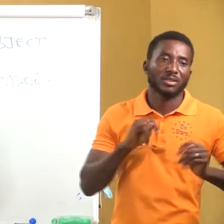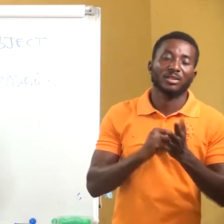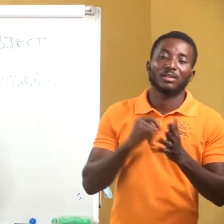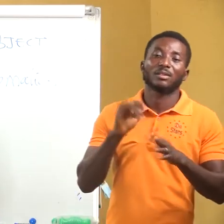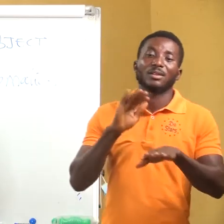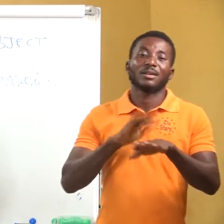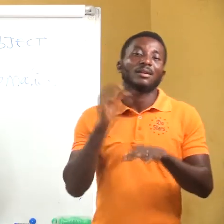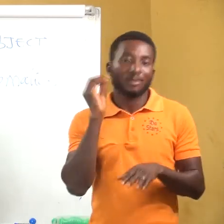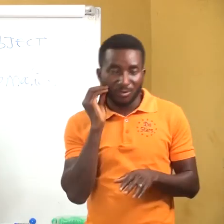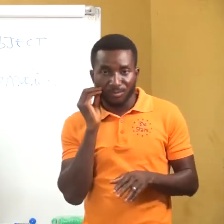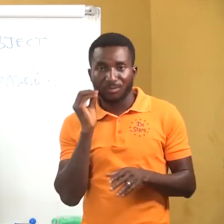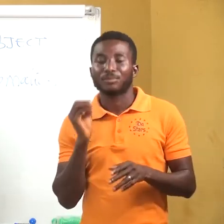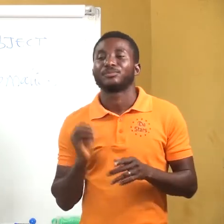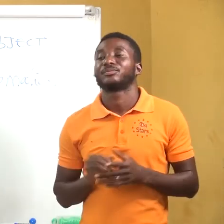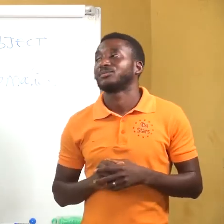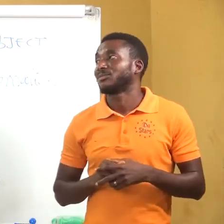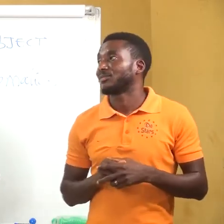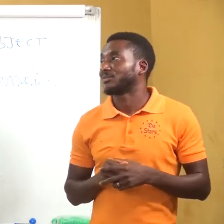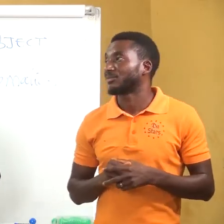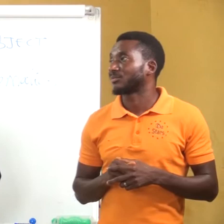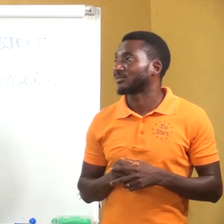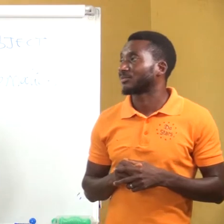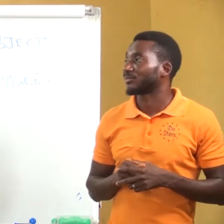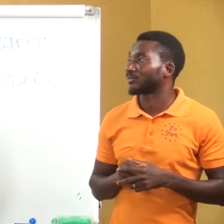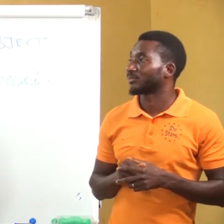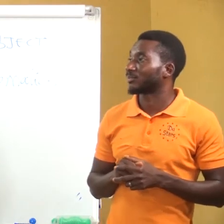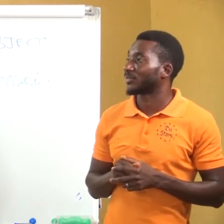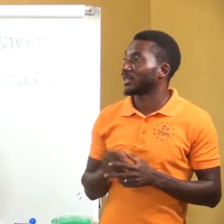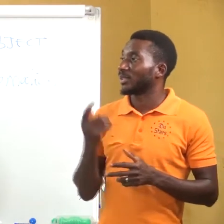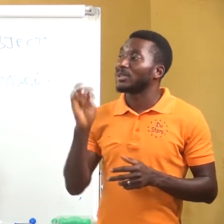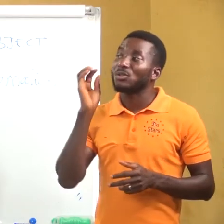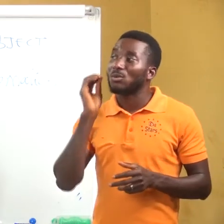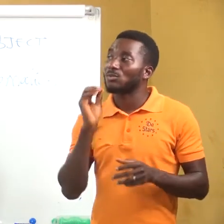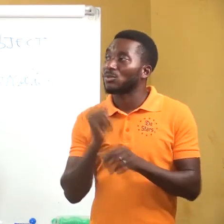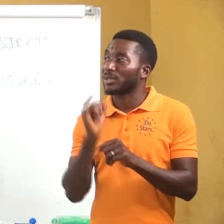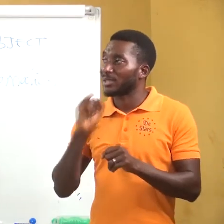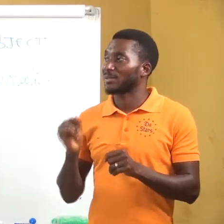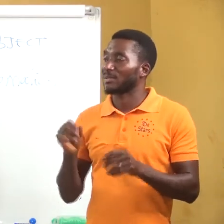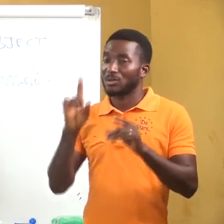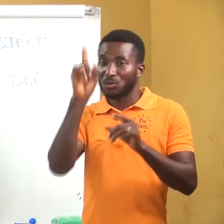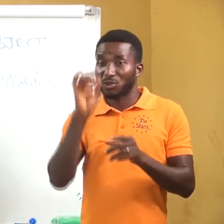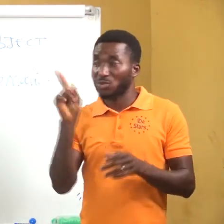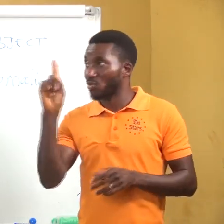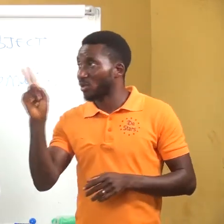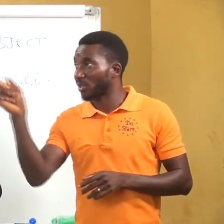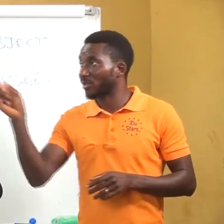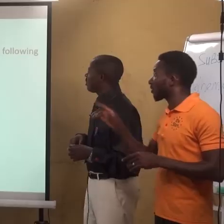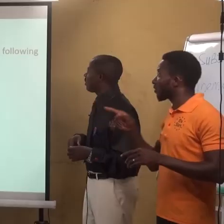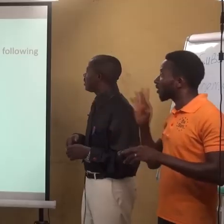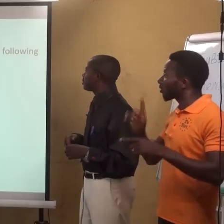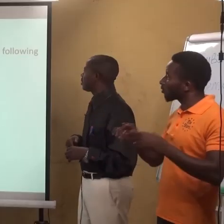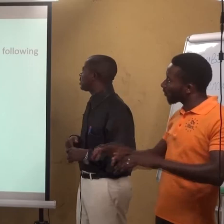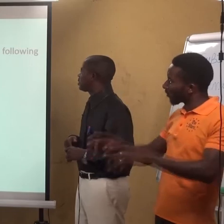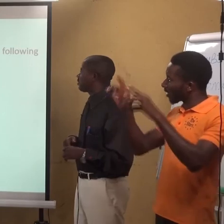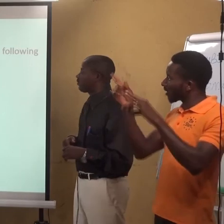it. Practice make perfect. So we have assignment for you. Question 1, we have find the